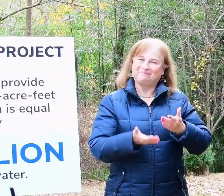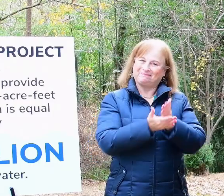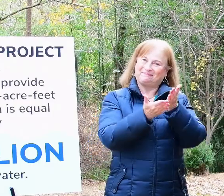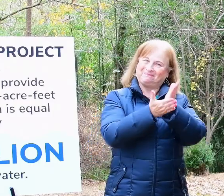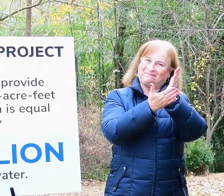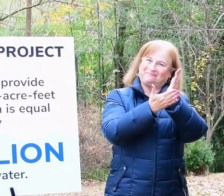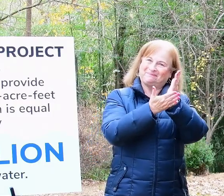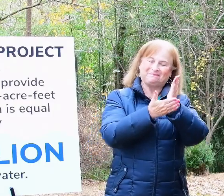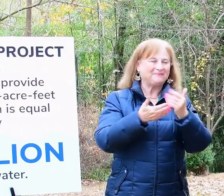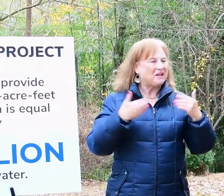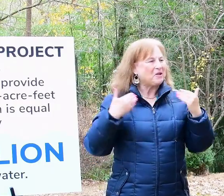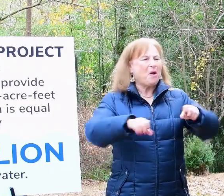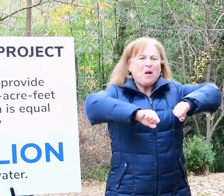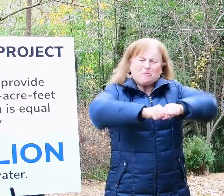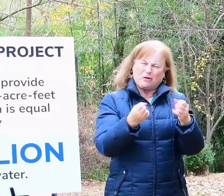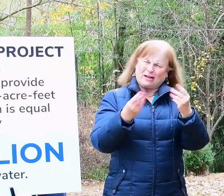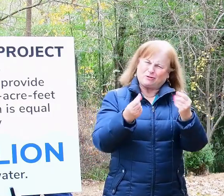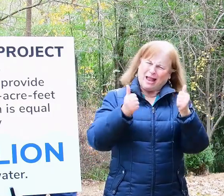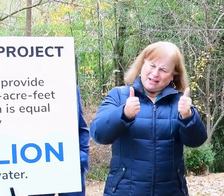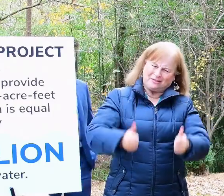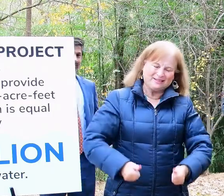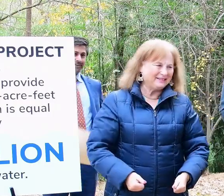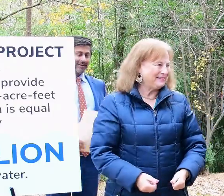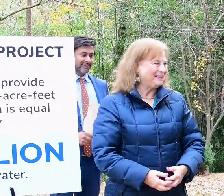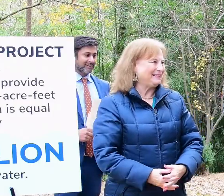All right, let's go ahead and break some ground.